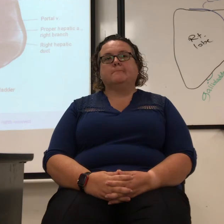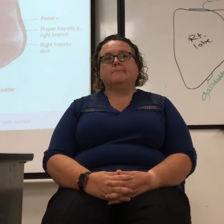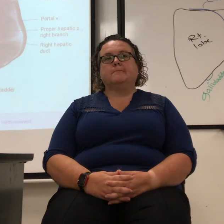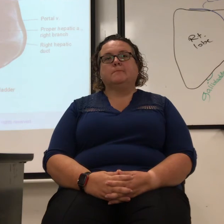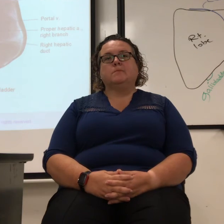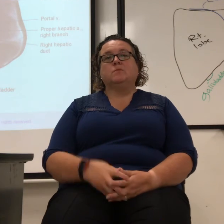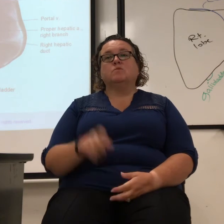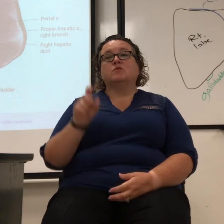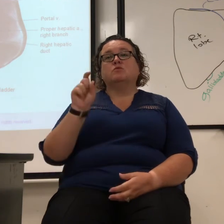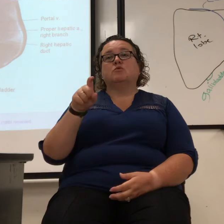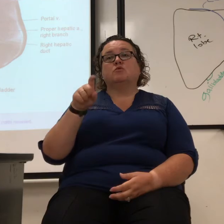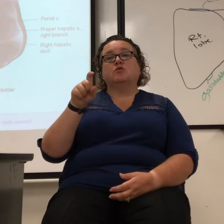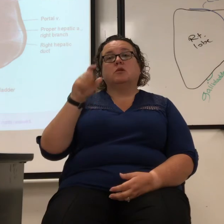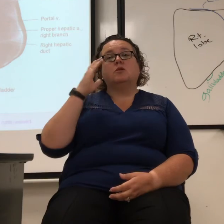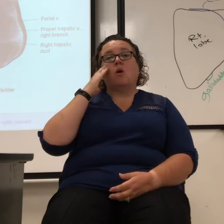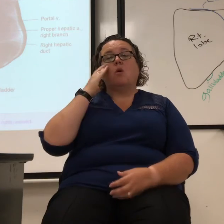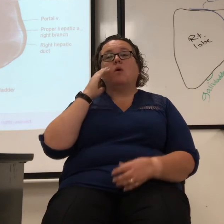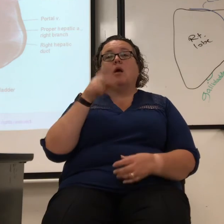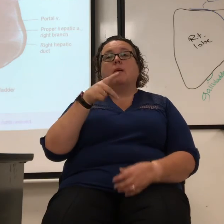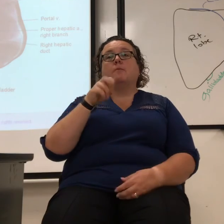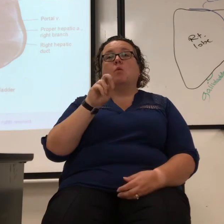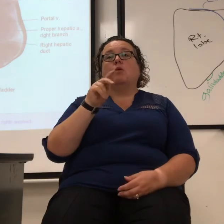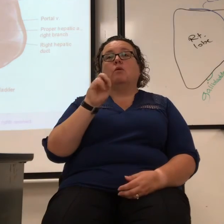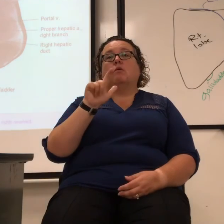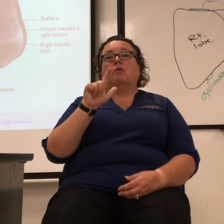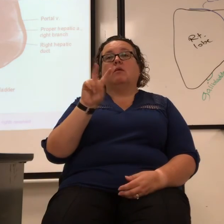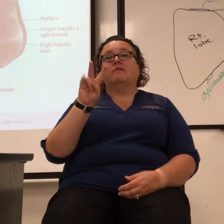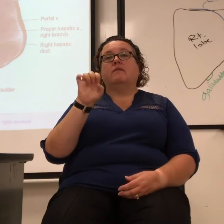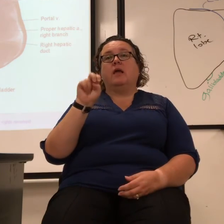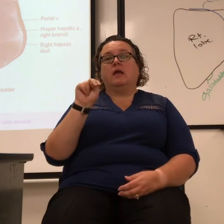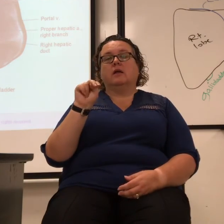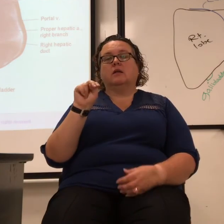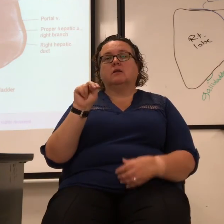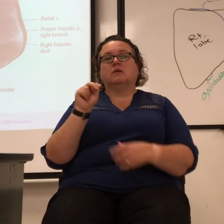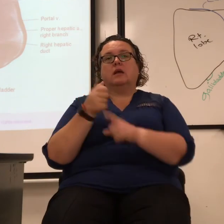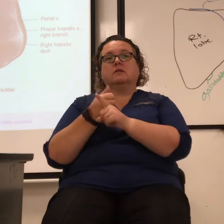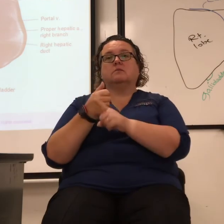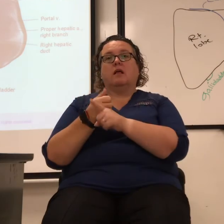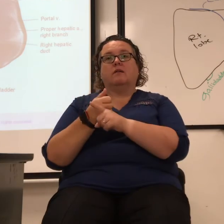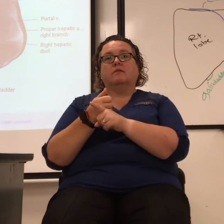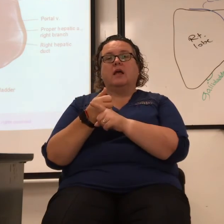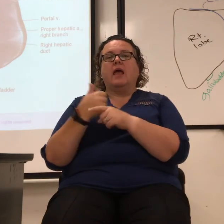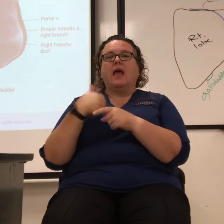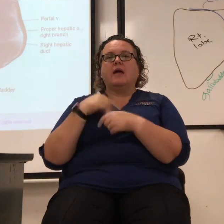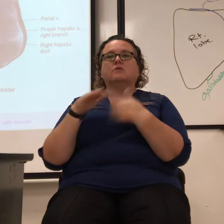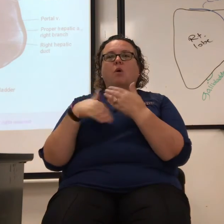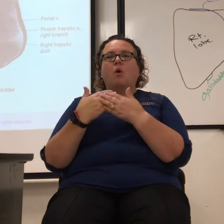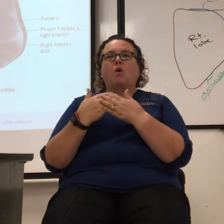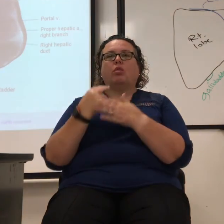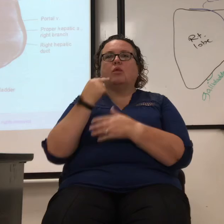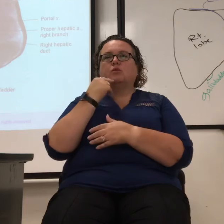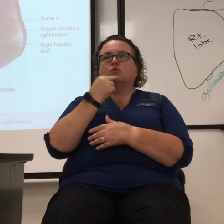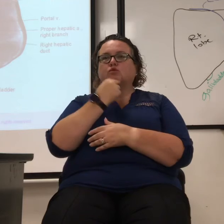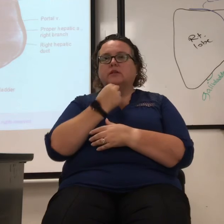You should know that the portal vein, it contains the nutrient